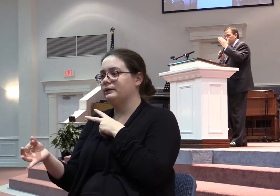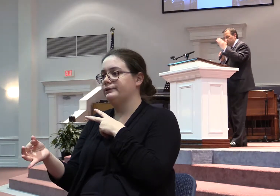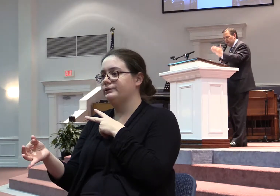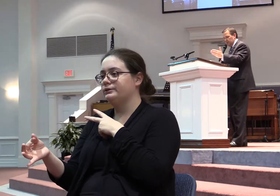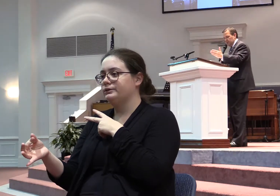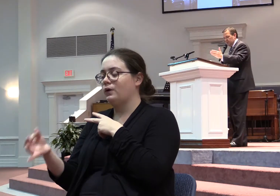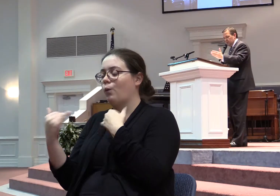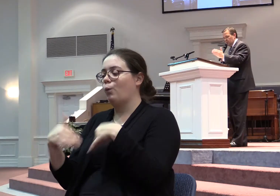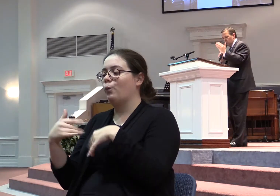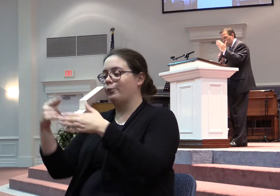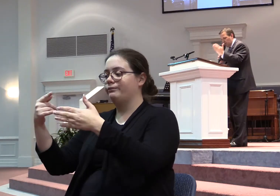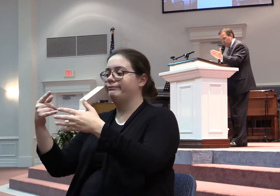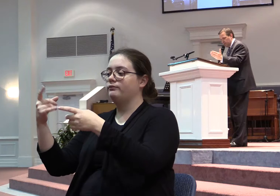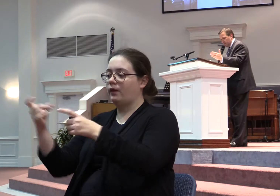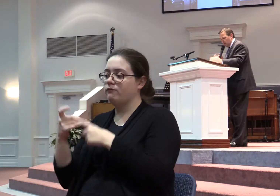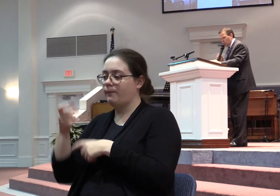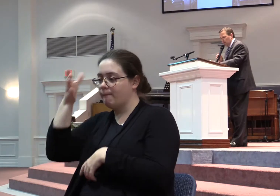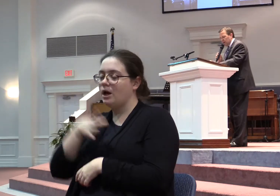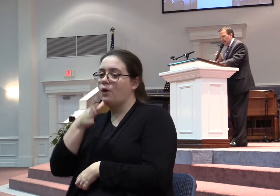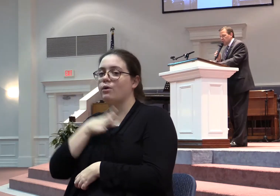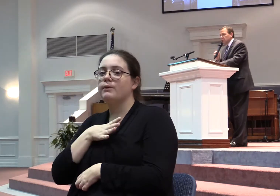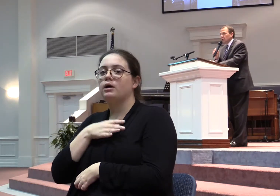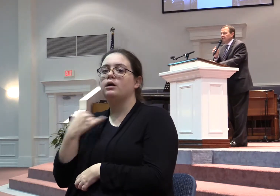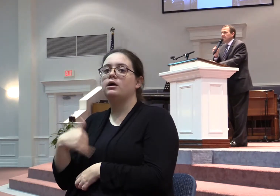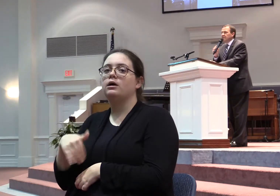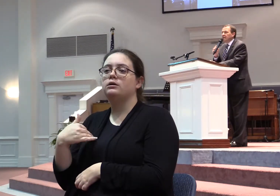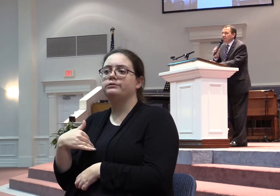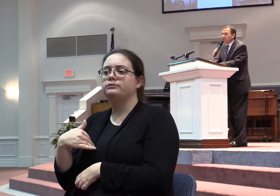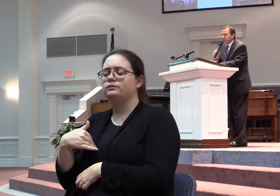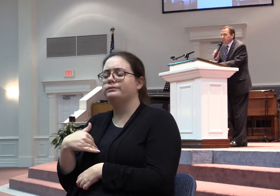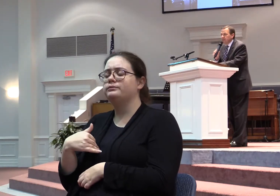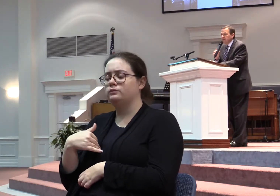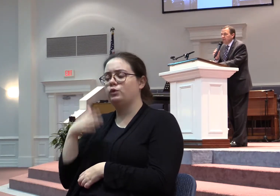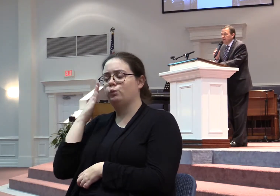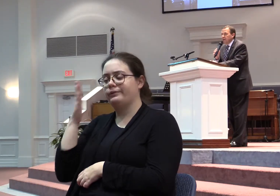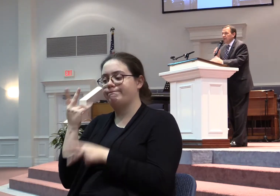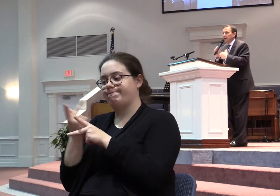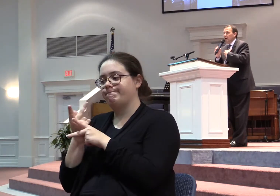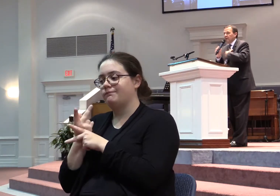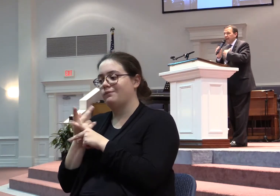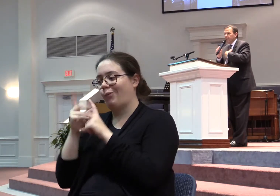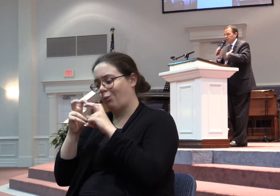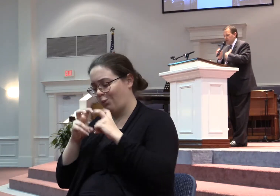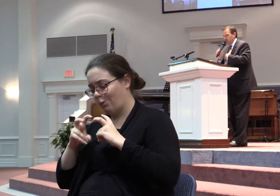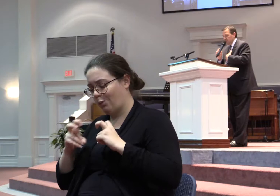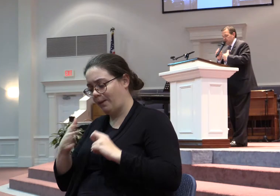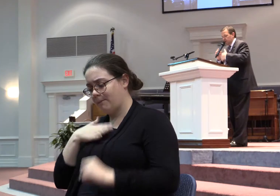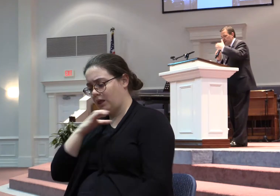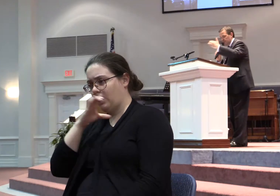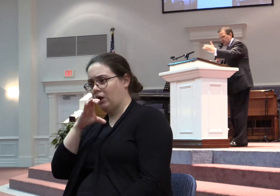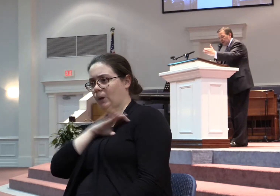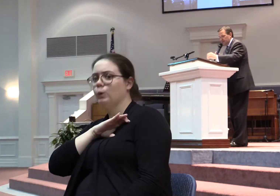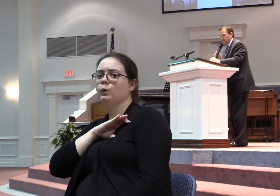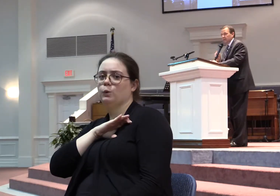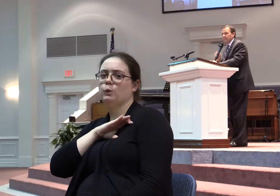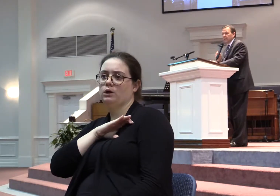before men, women, will allow certain discoveries of our character to